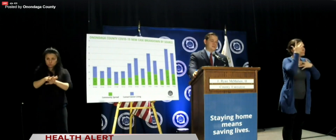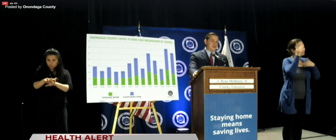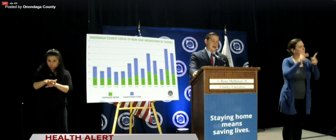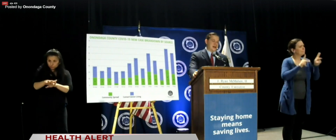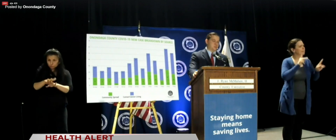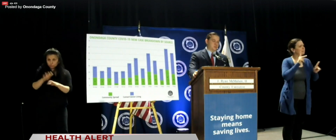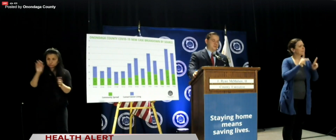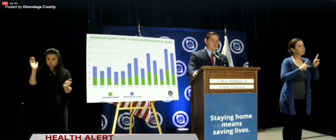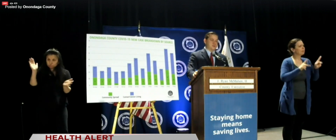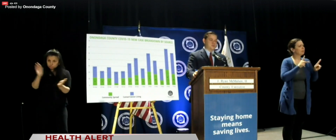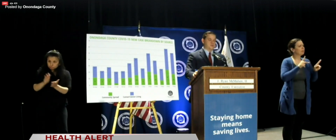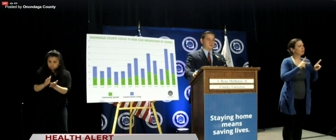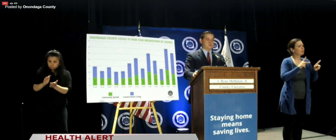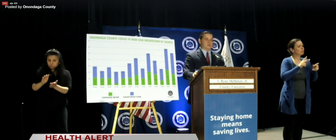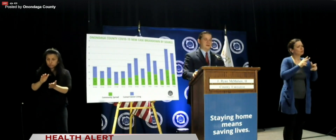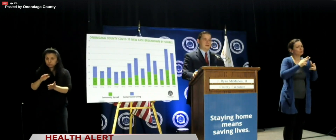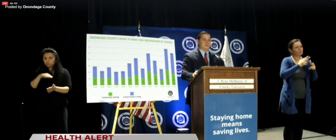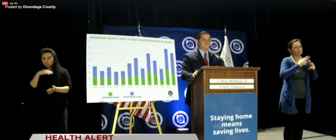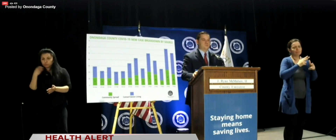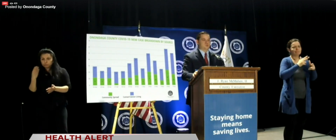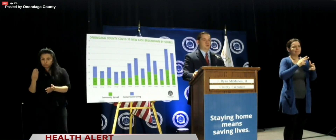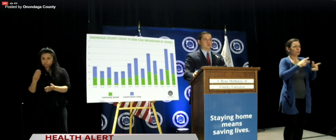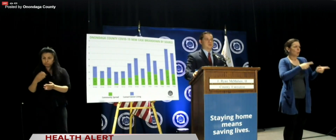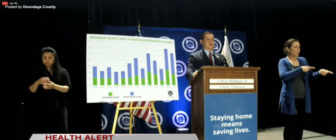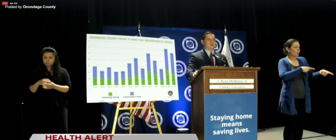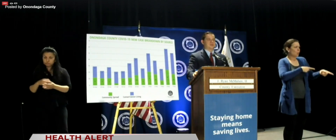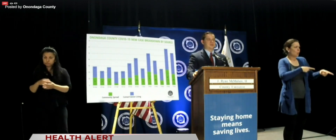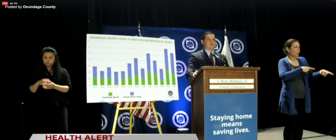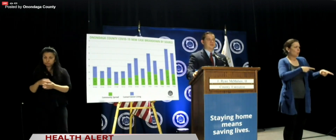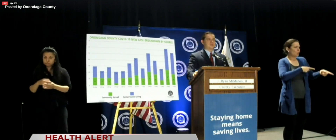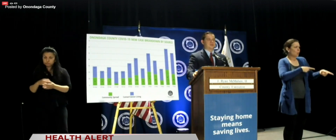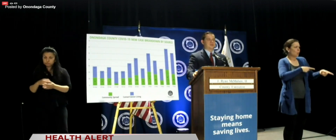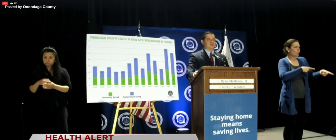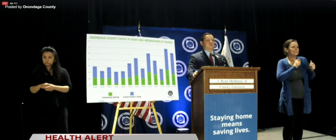I would say hospitalizations, certainly if